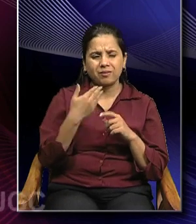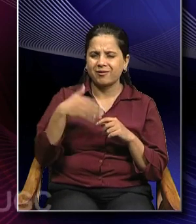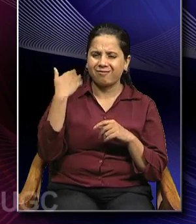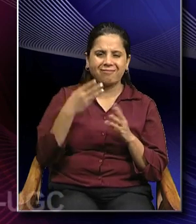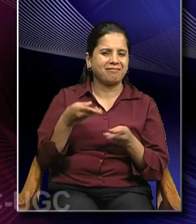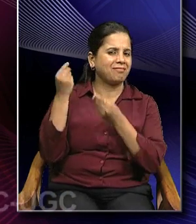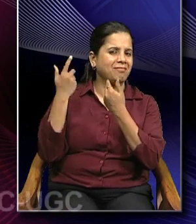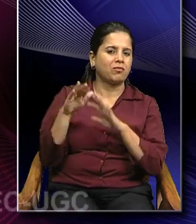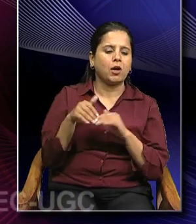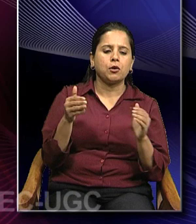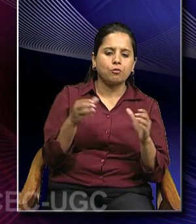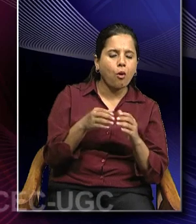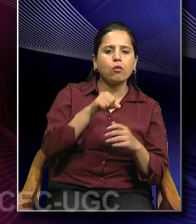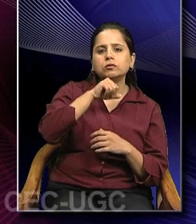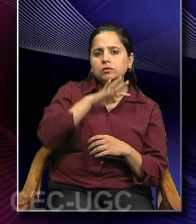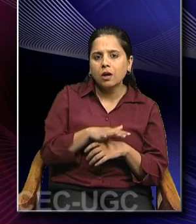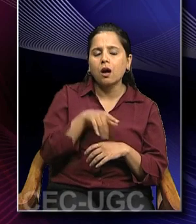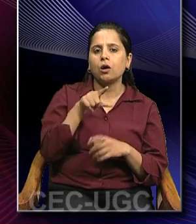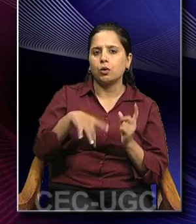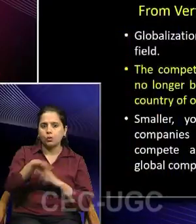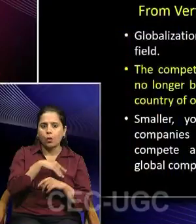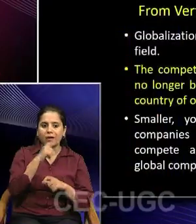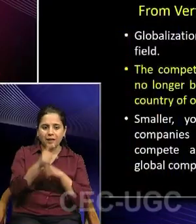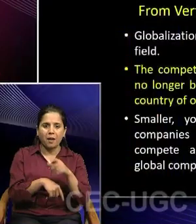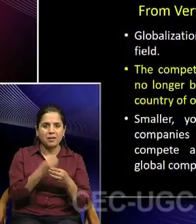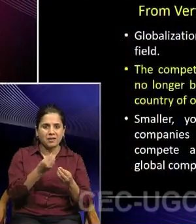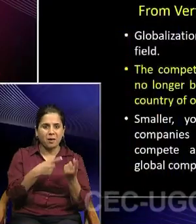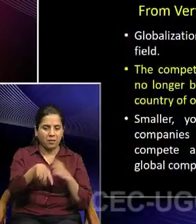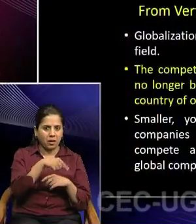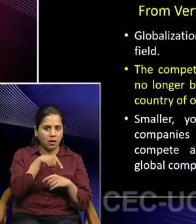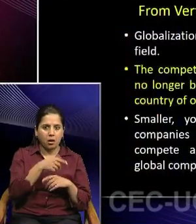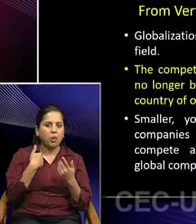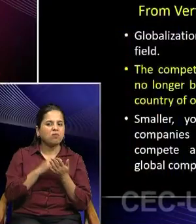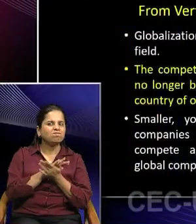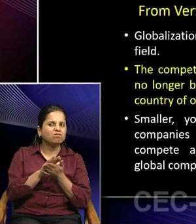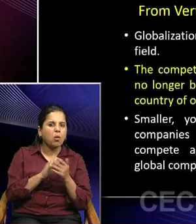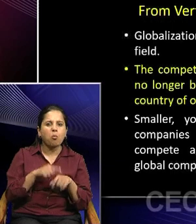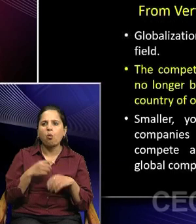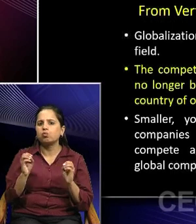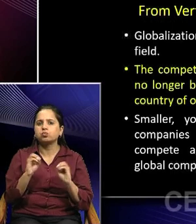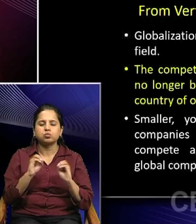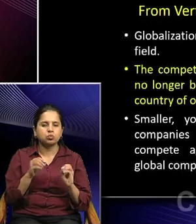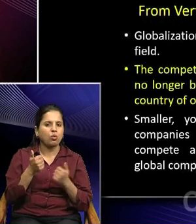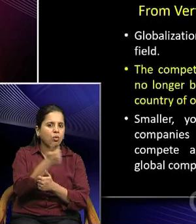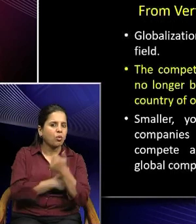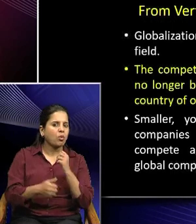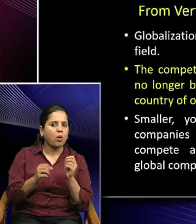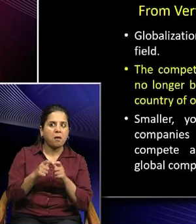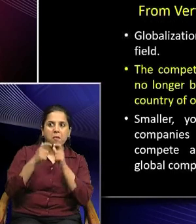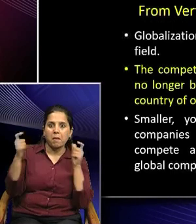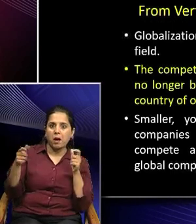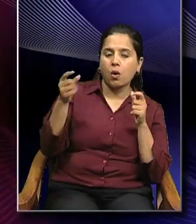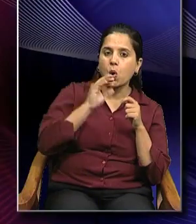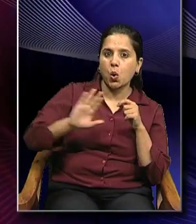when smaller, younger and locally based companies, they were not having any chance to compete against bigger, older